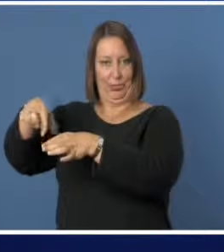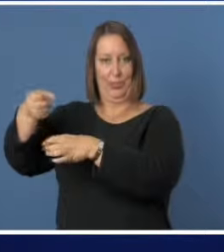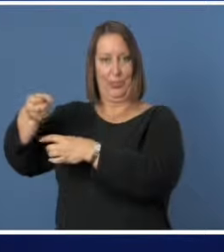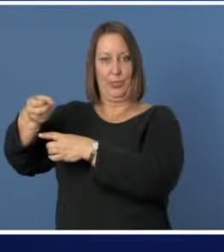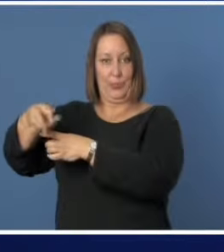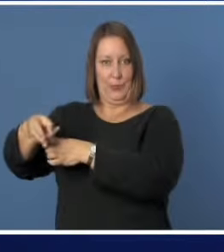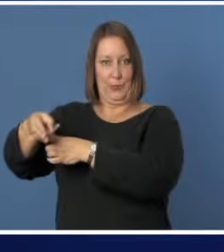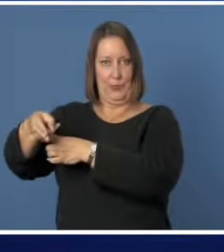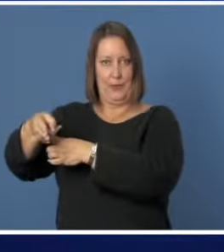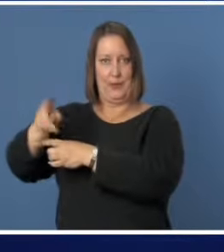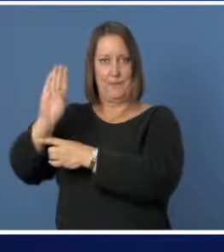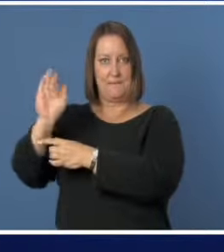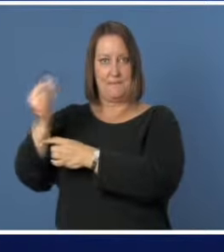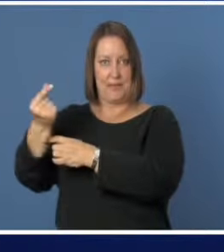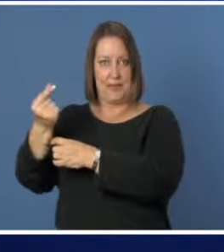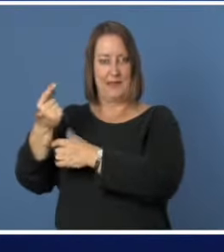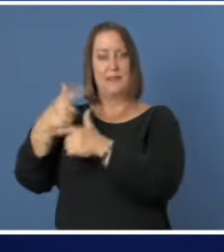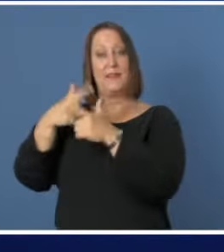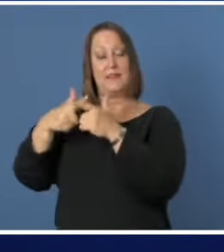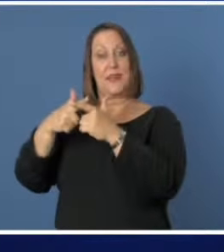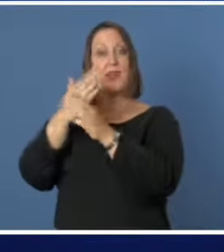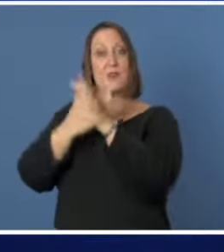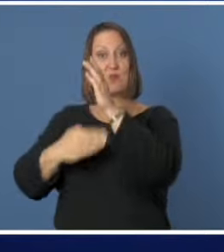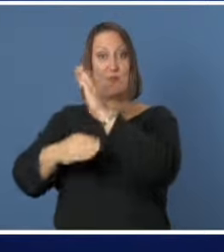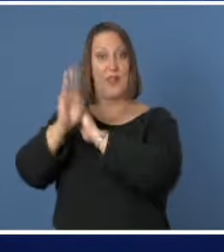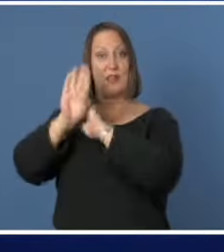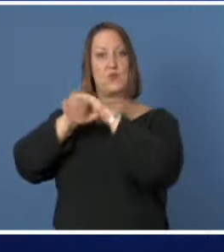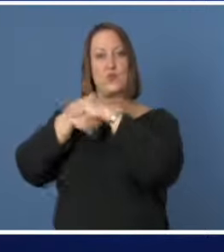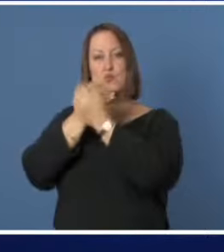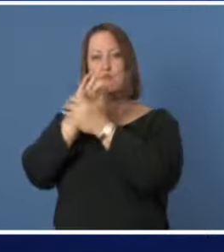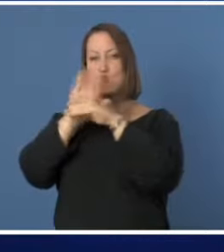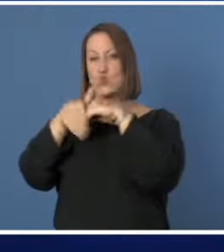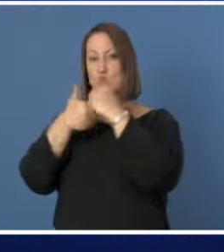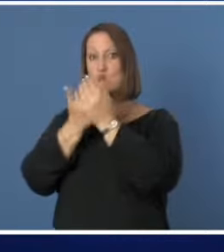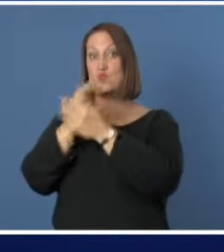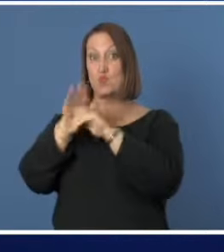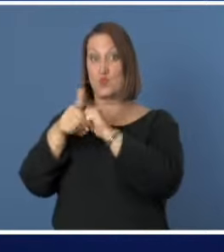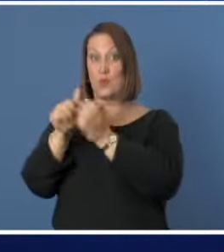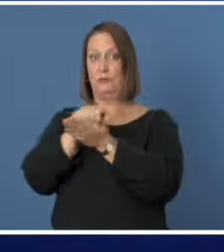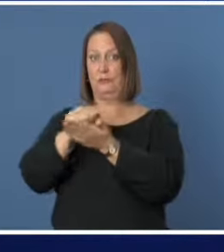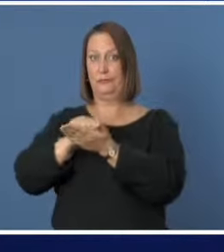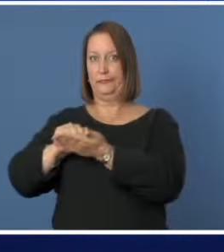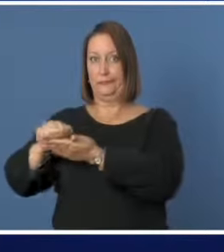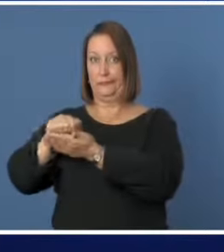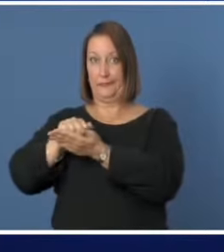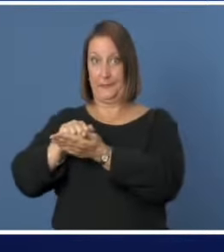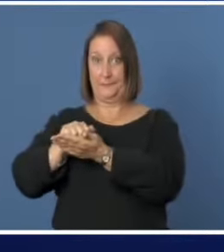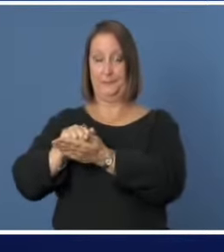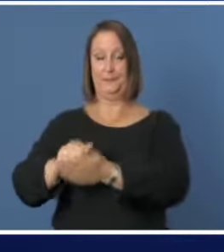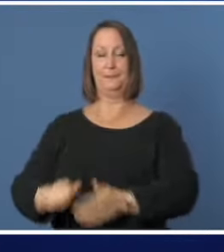site. Put bandages in sealed plastic bags before throwing